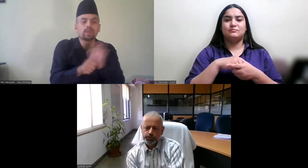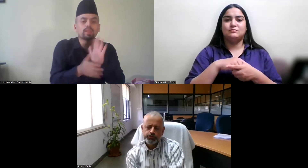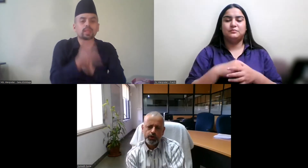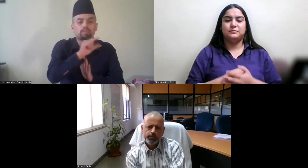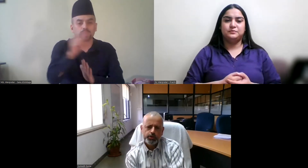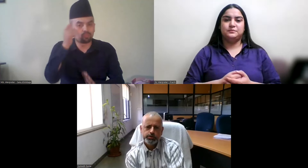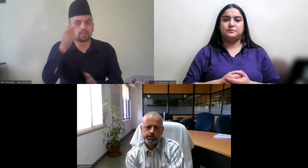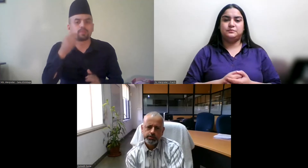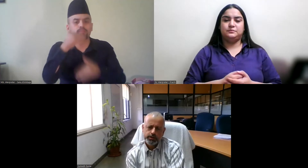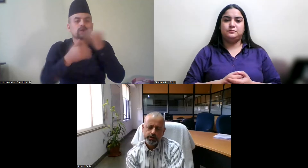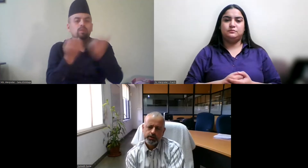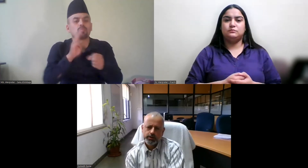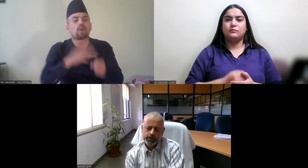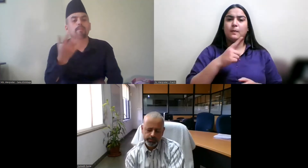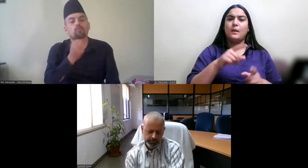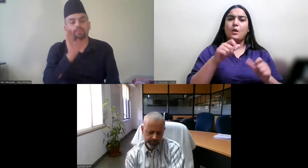So it's all about